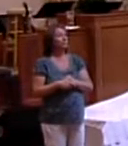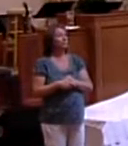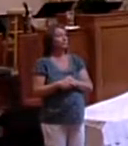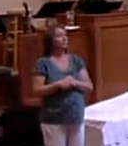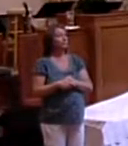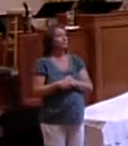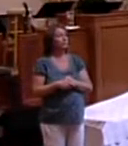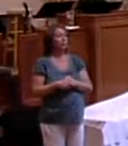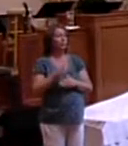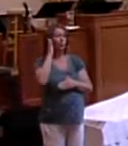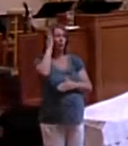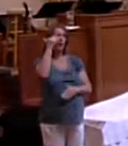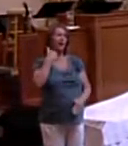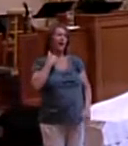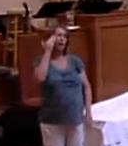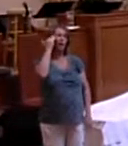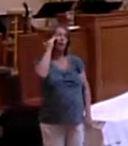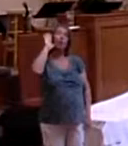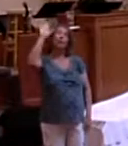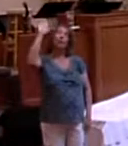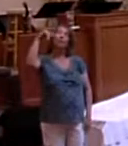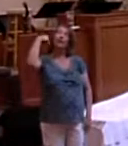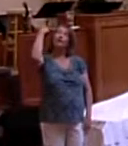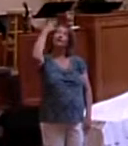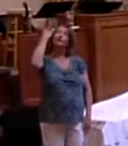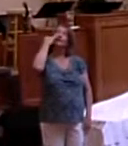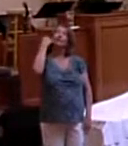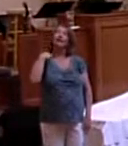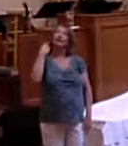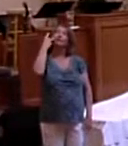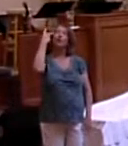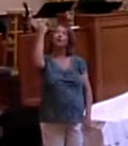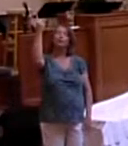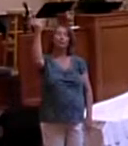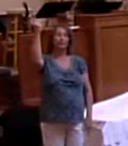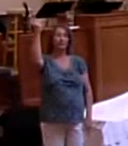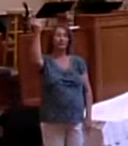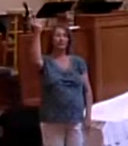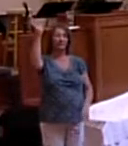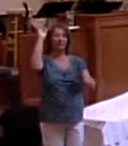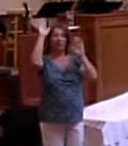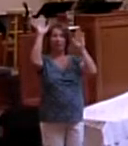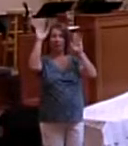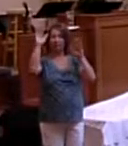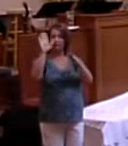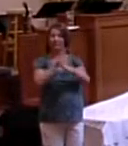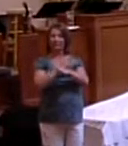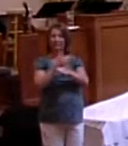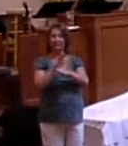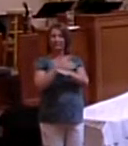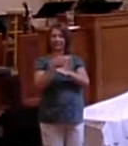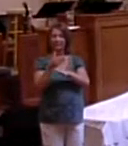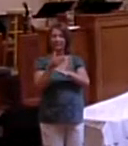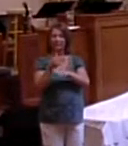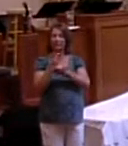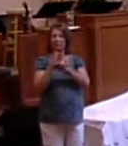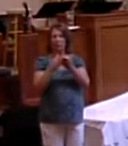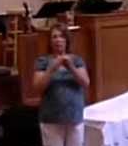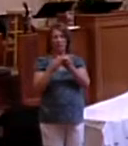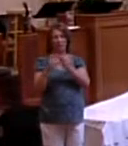Would I know your face if I saw you? It's an awesome song. That's some of the lyrics, or part of the